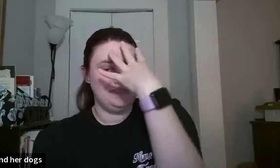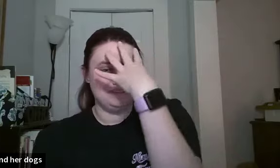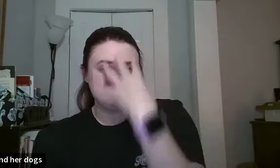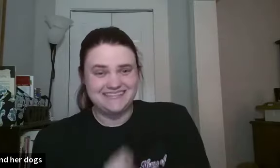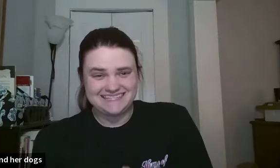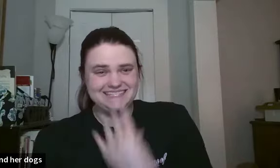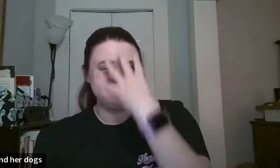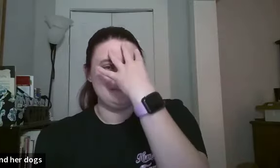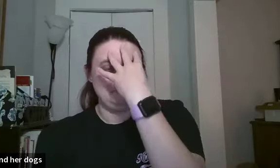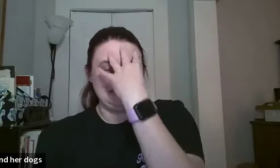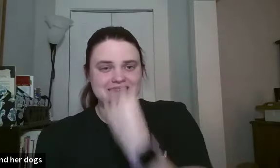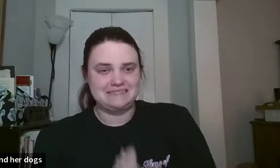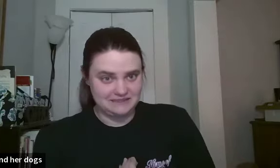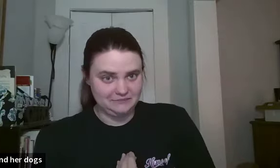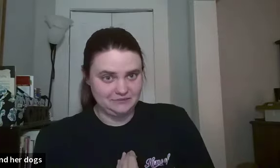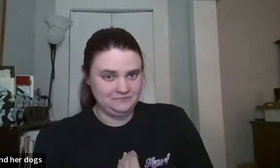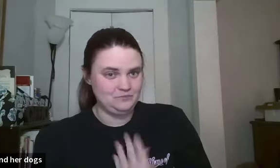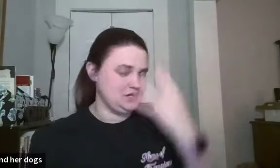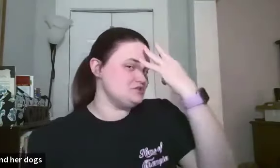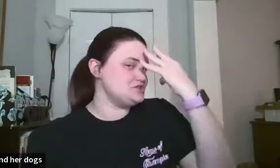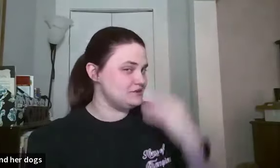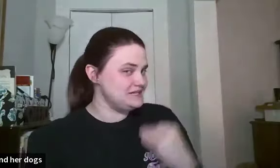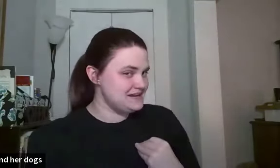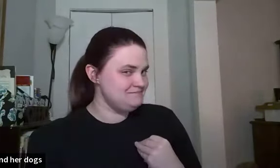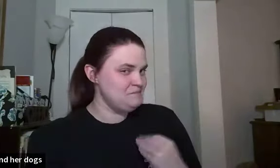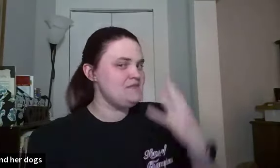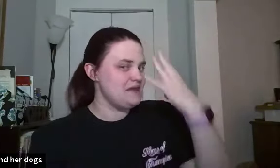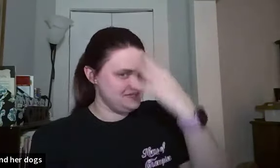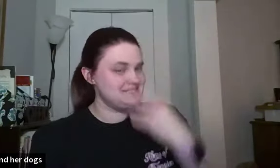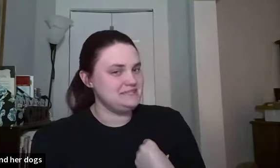because this means sleep. When you go just straight down, that means sleep.